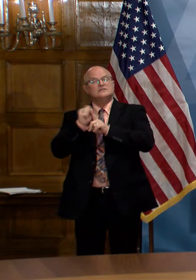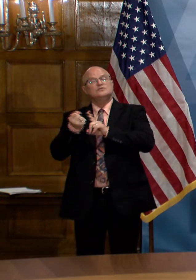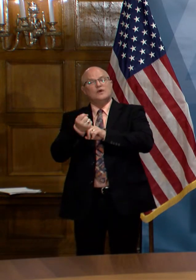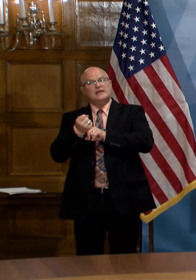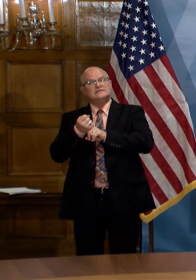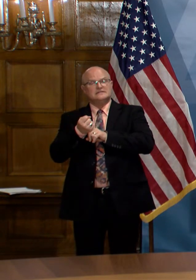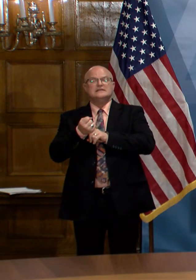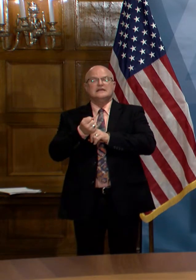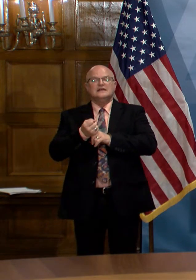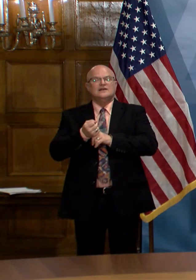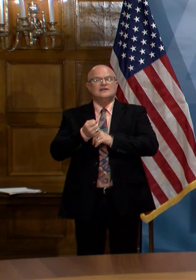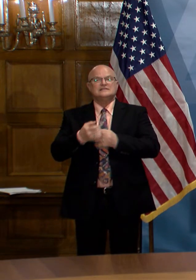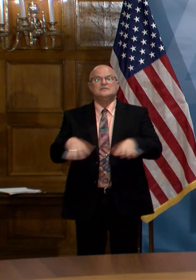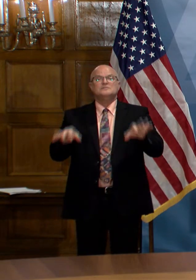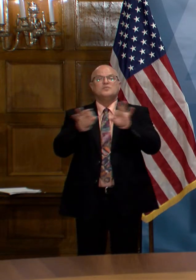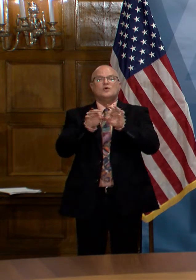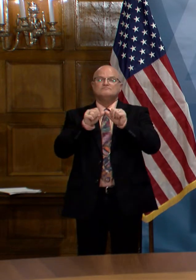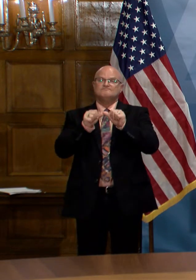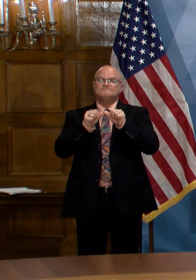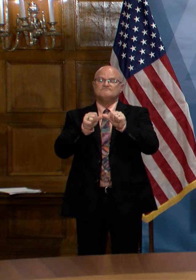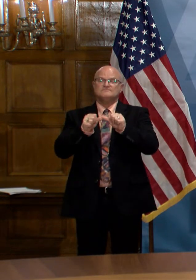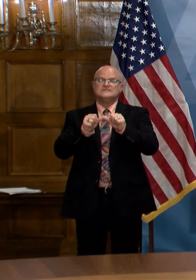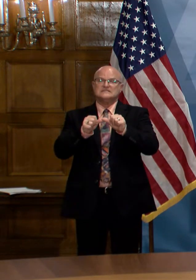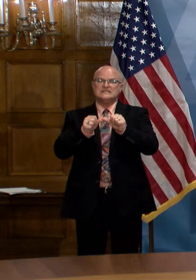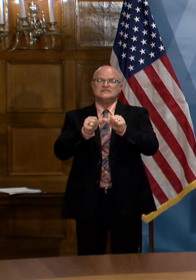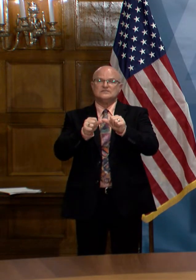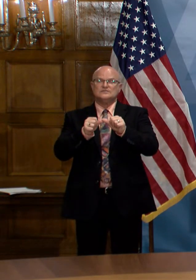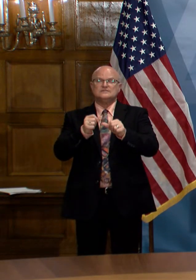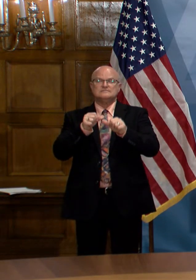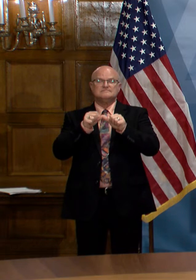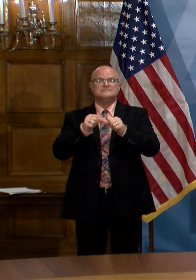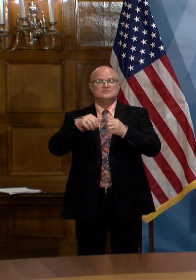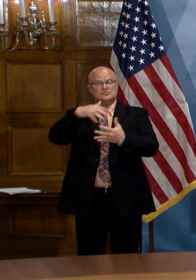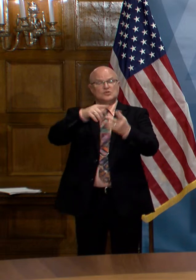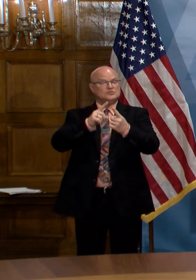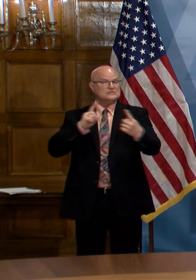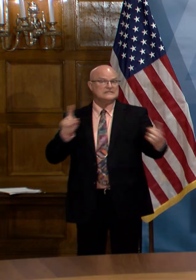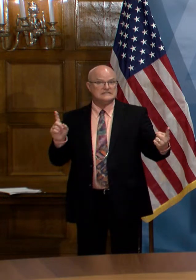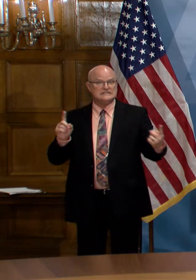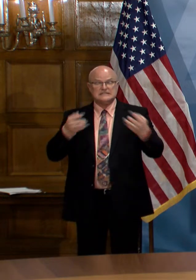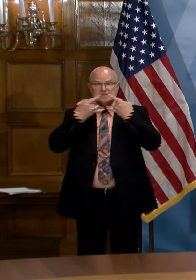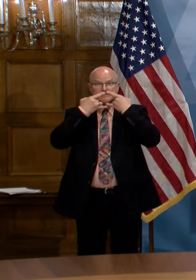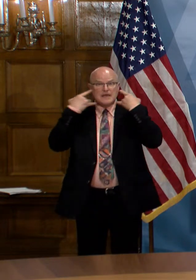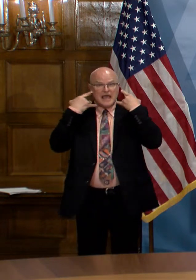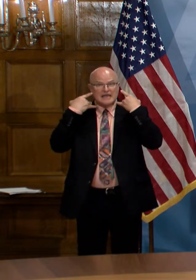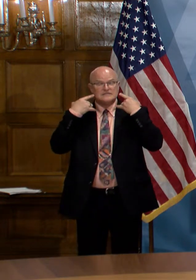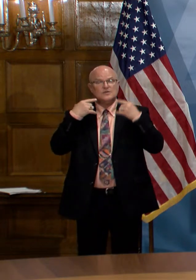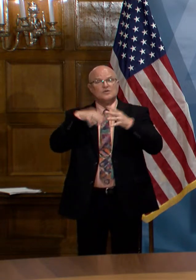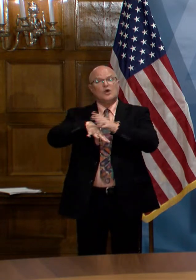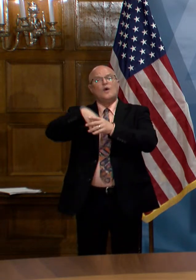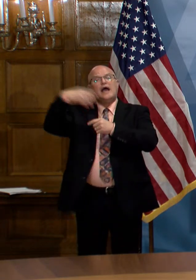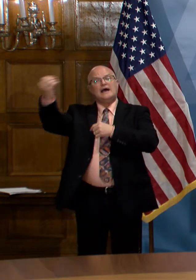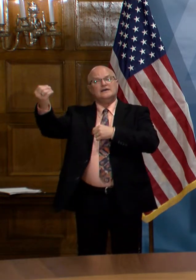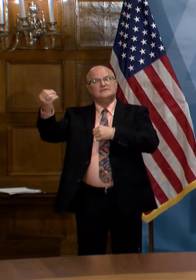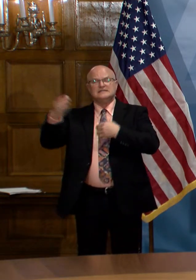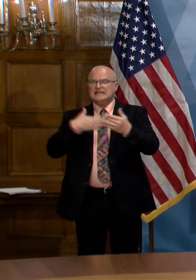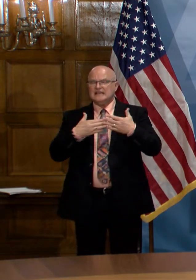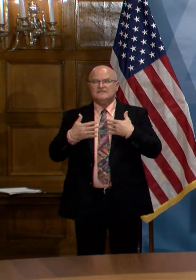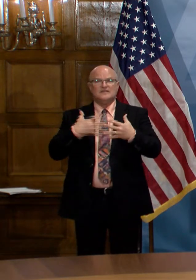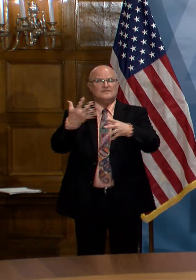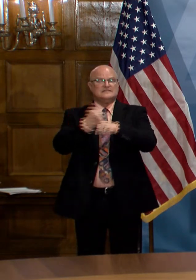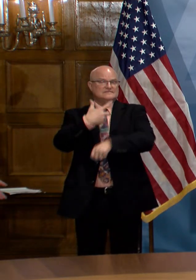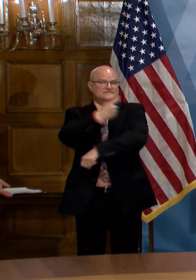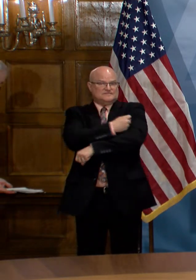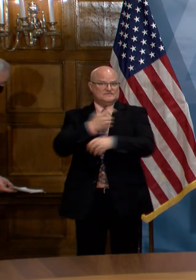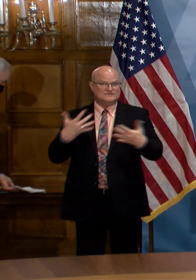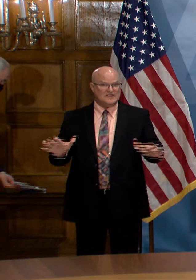So it's very important that we continue to maintain social distancing, masking whenever we go out. Even if you receive